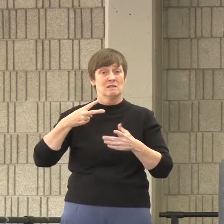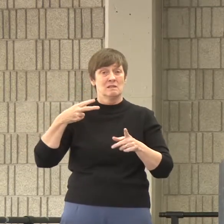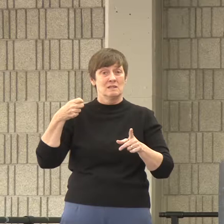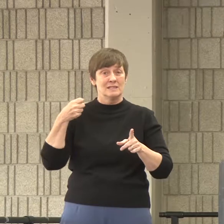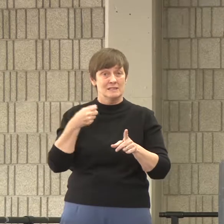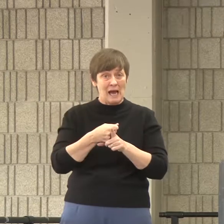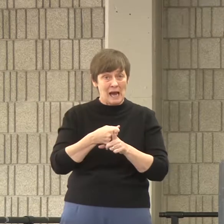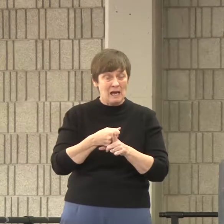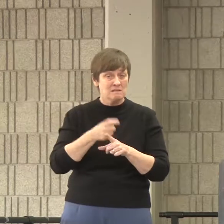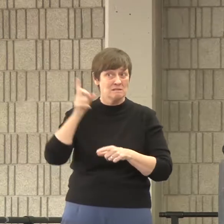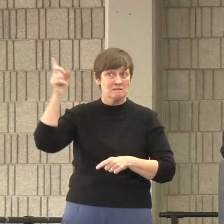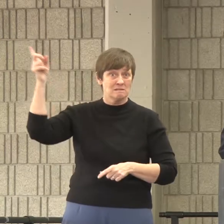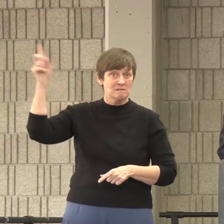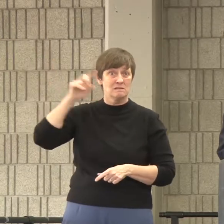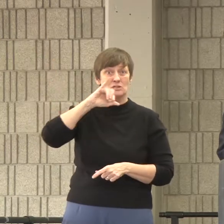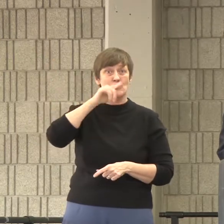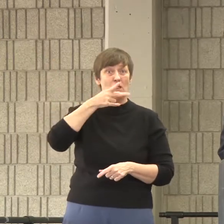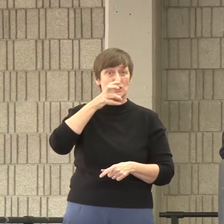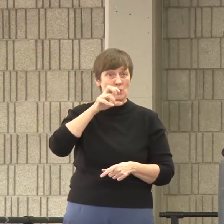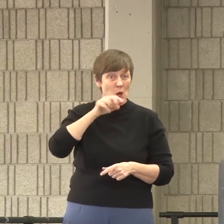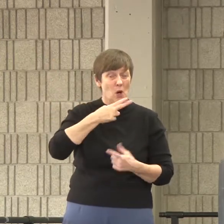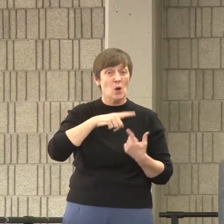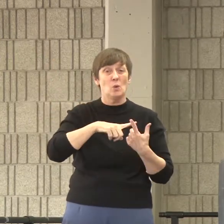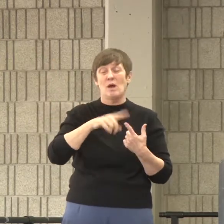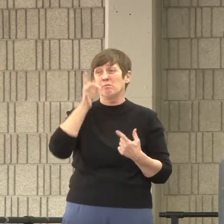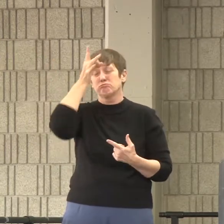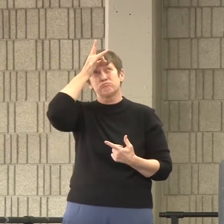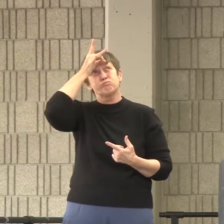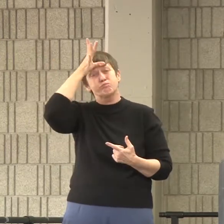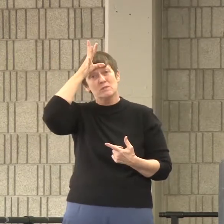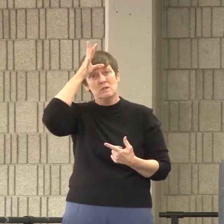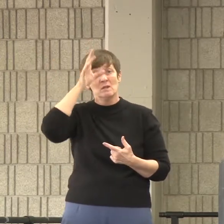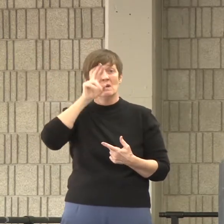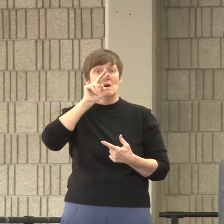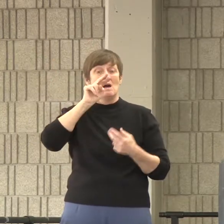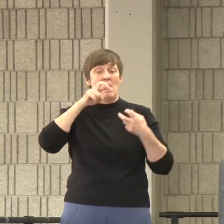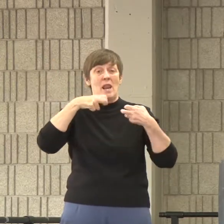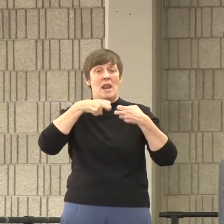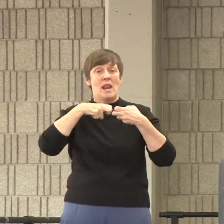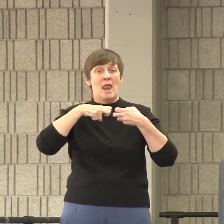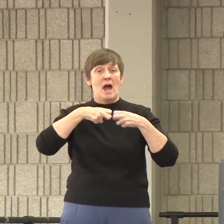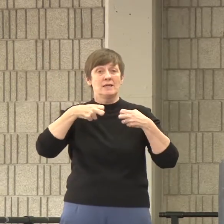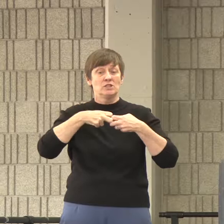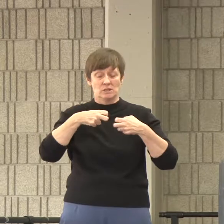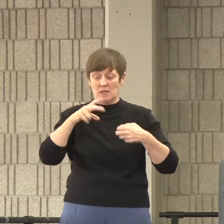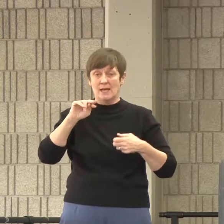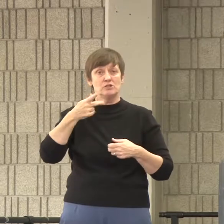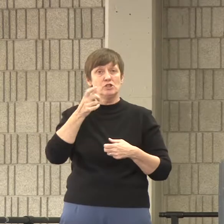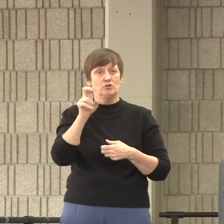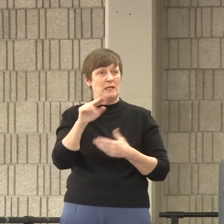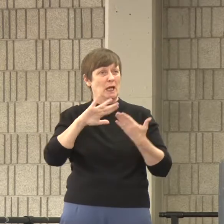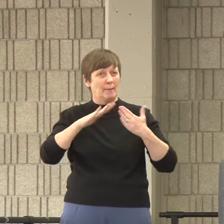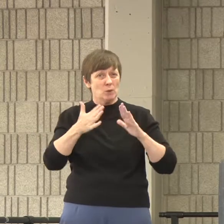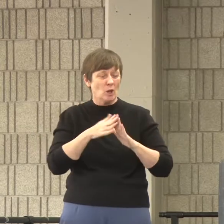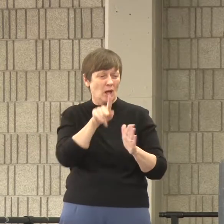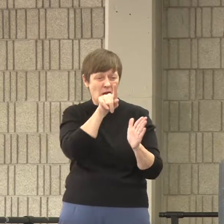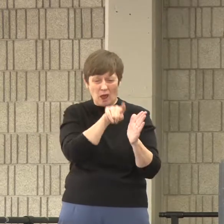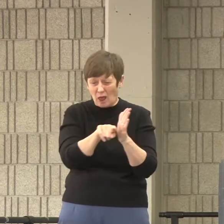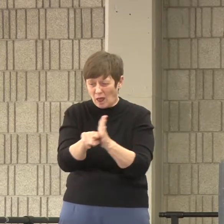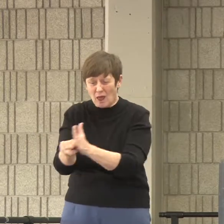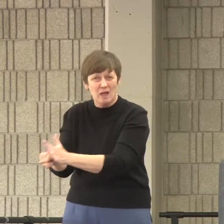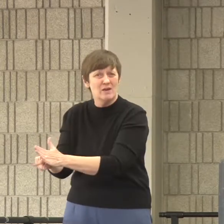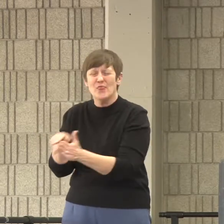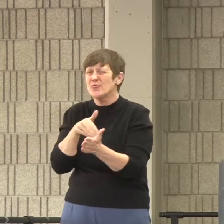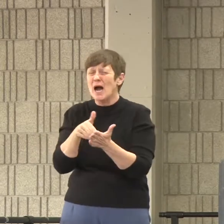Hebdo and the horrific desecration of Nigerian communities and the slaughtering of thousands